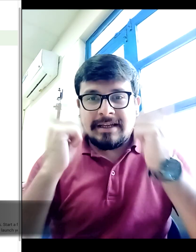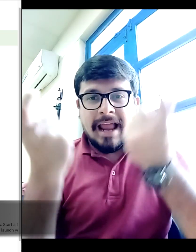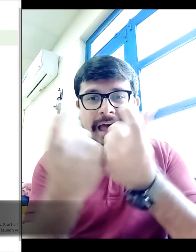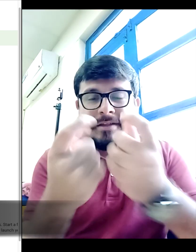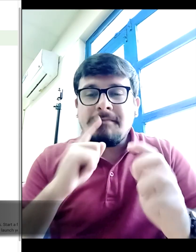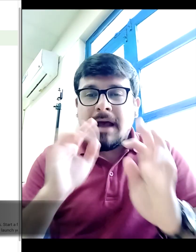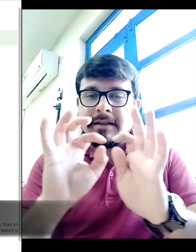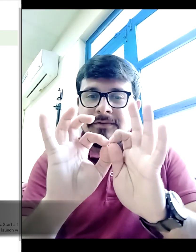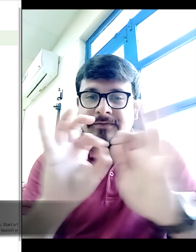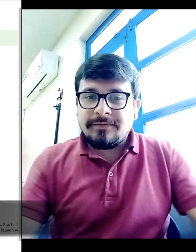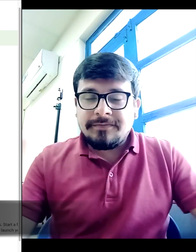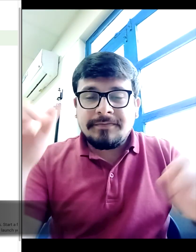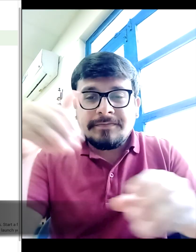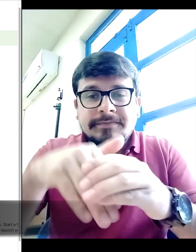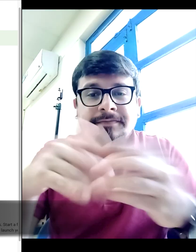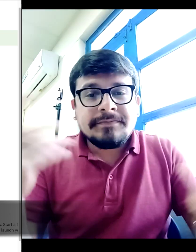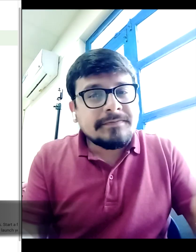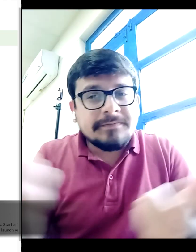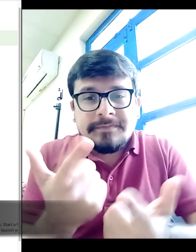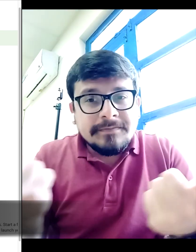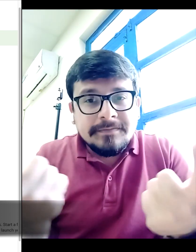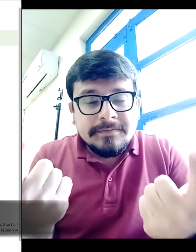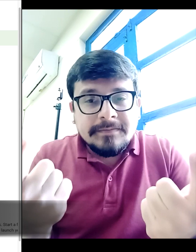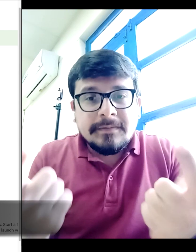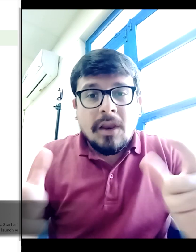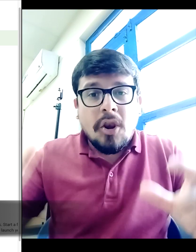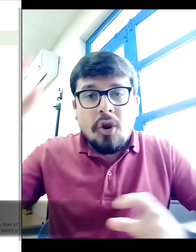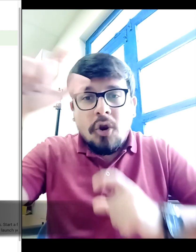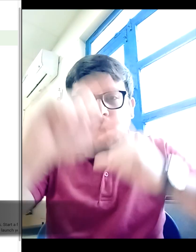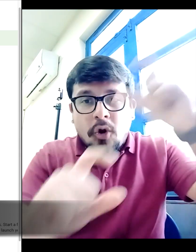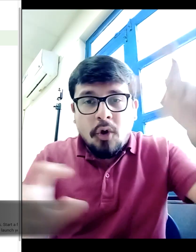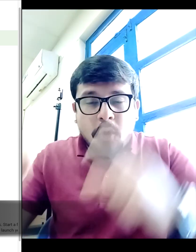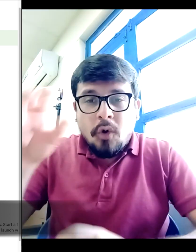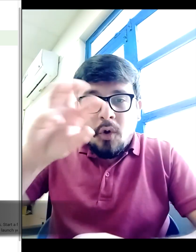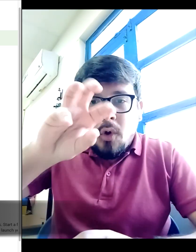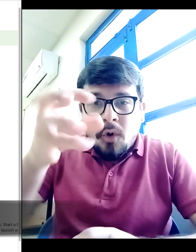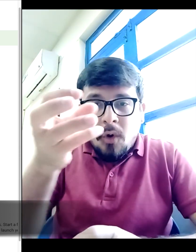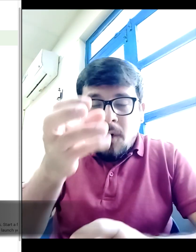to my email address.